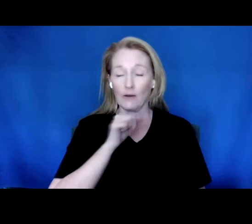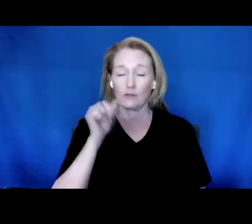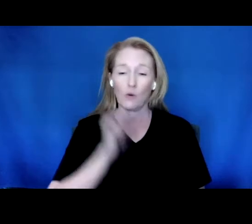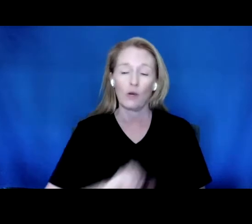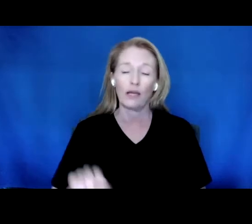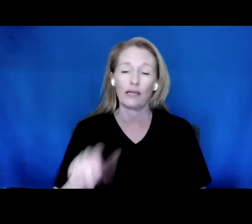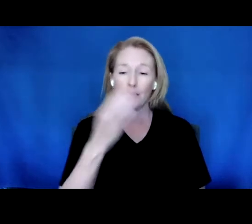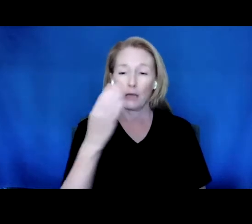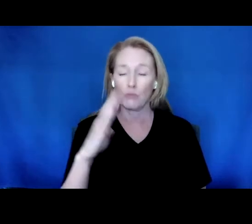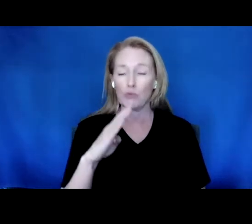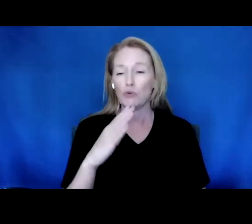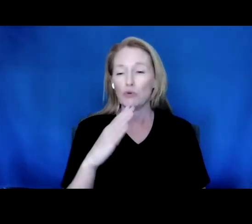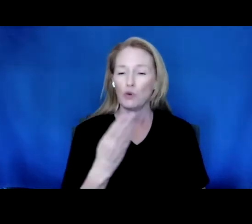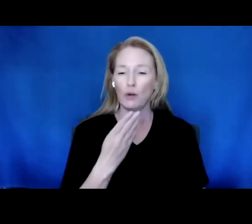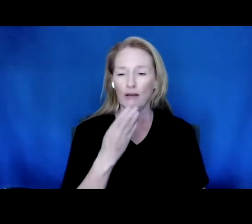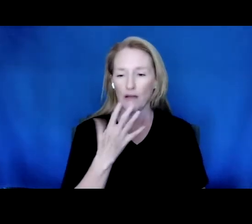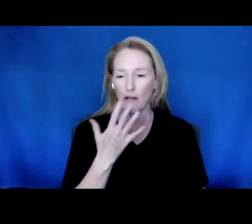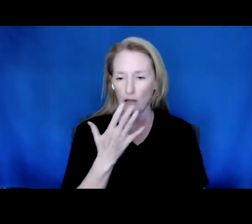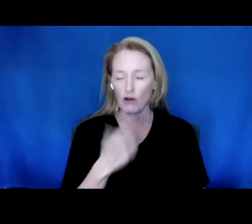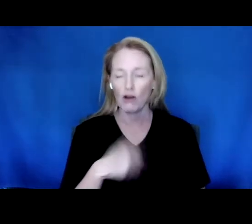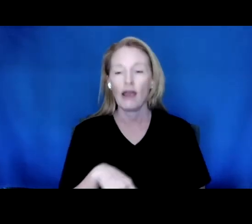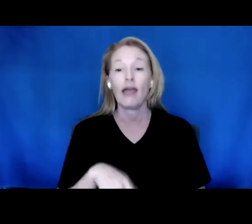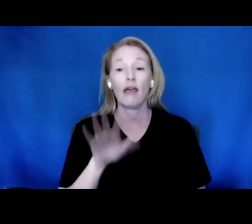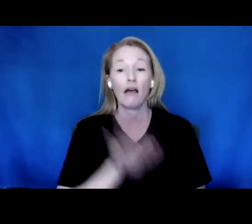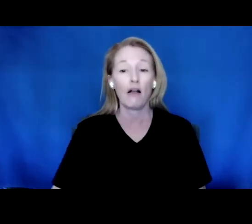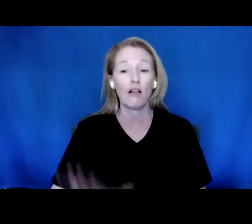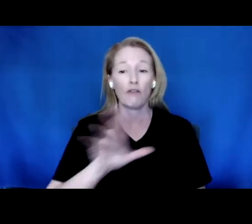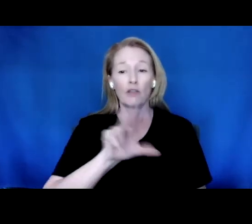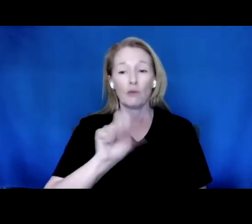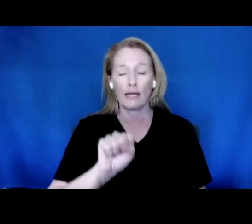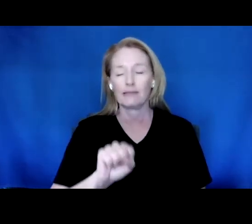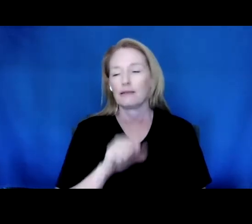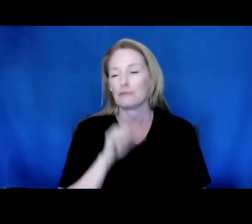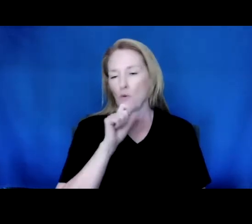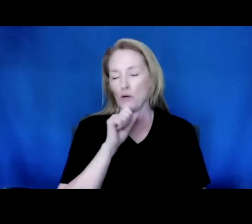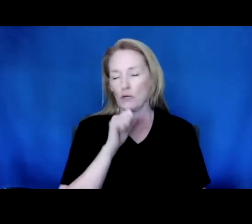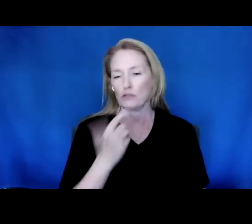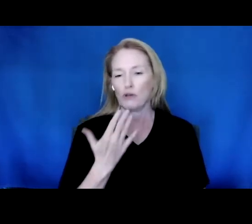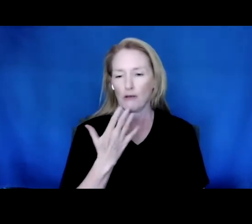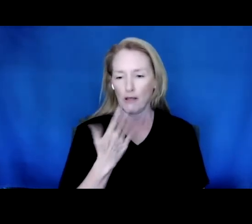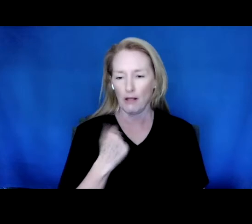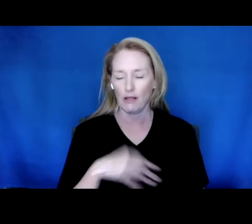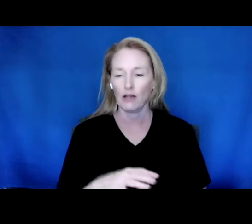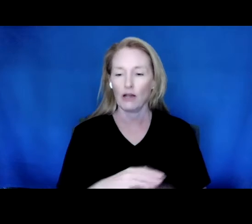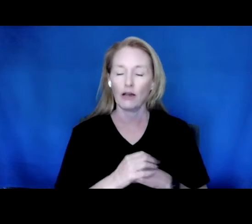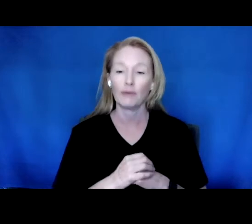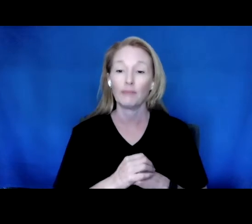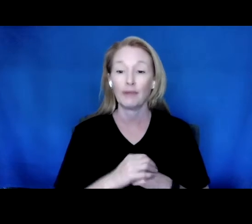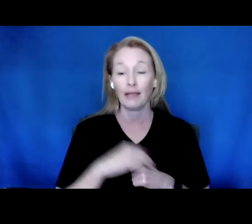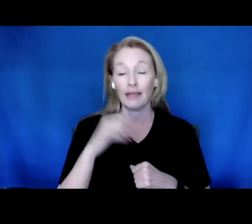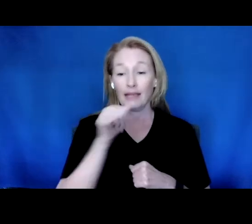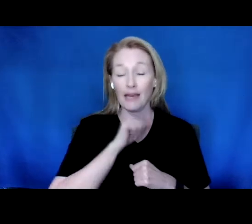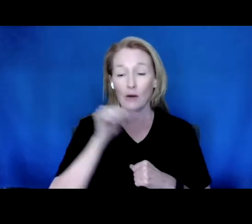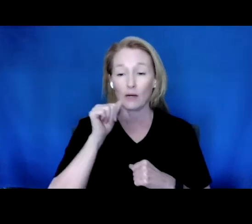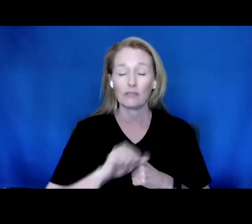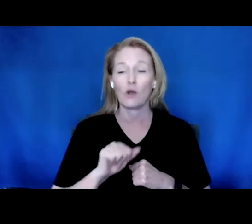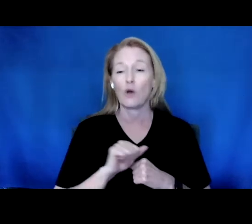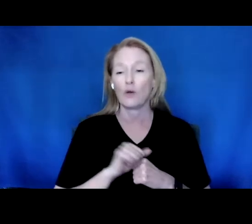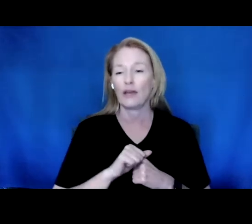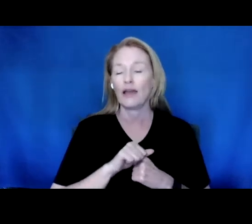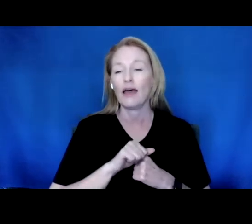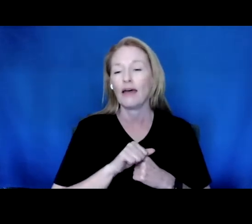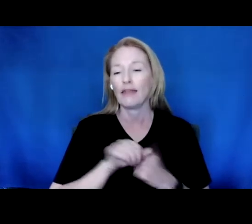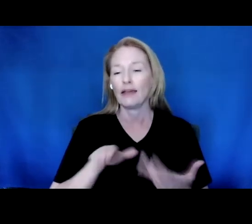which is the orange color. And for the most part, Arizona's infant mortality rate has remained below the national